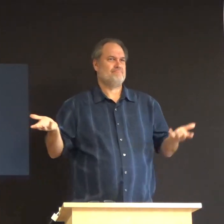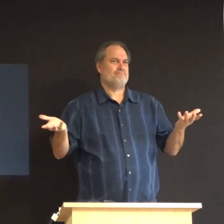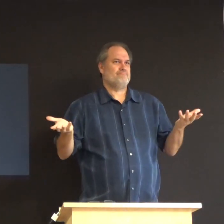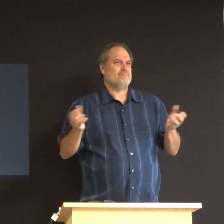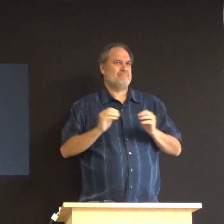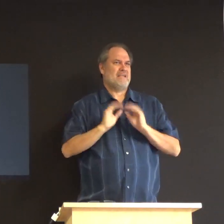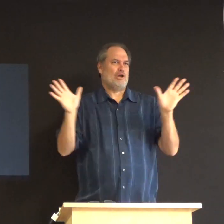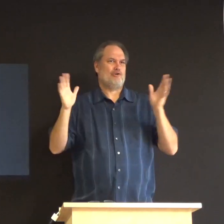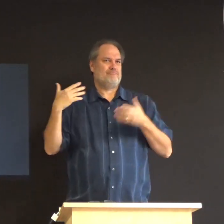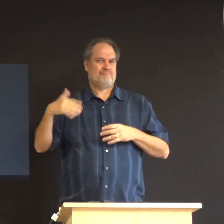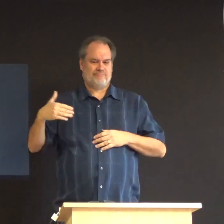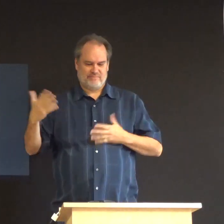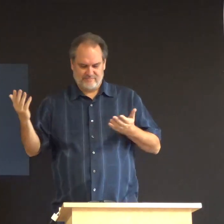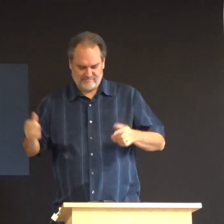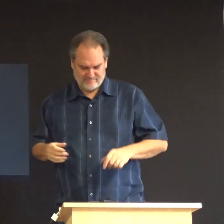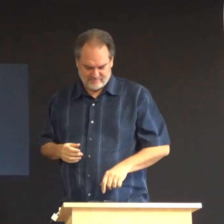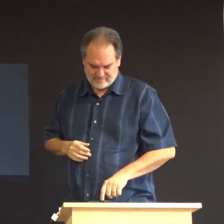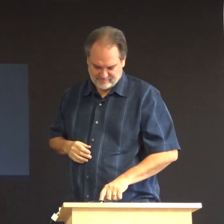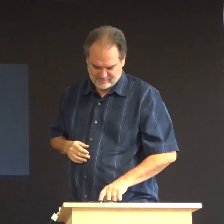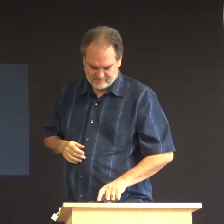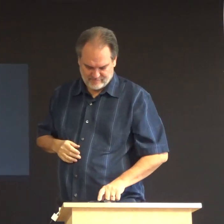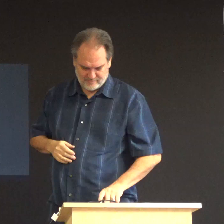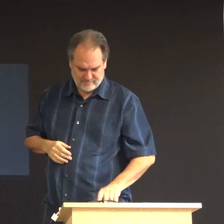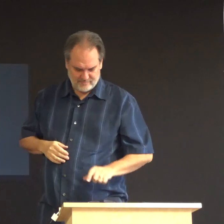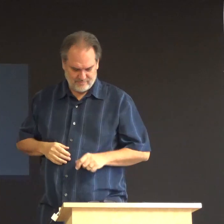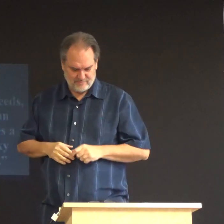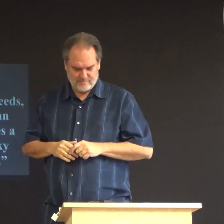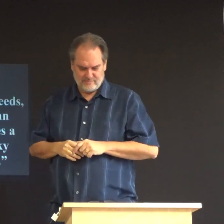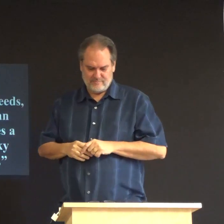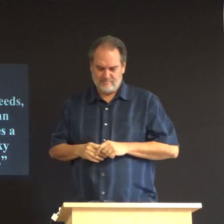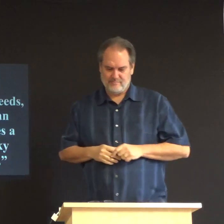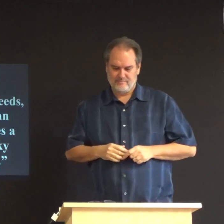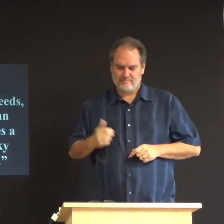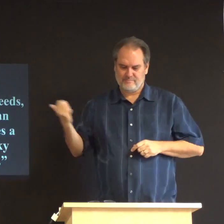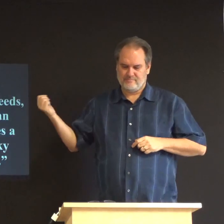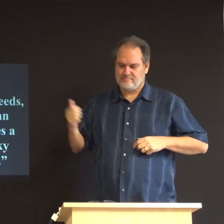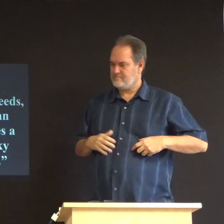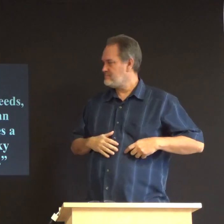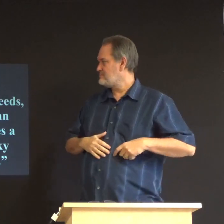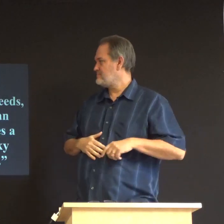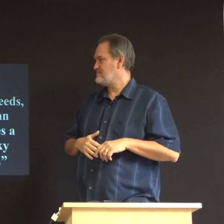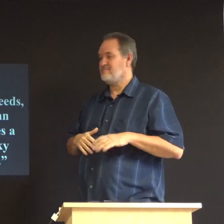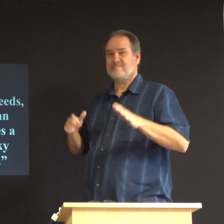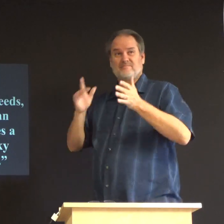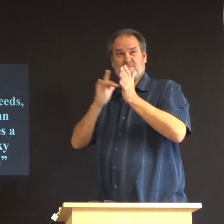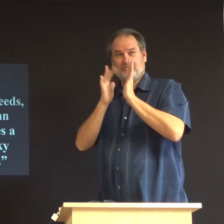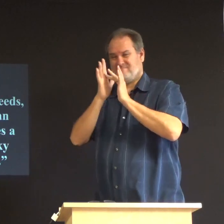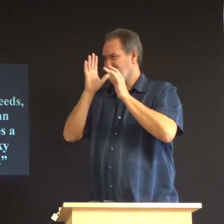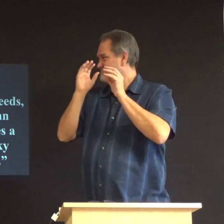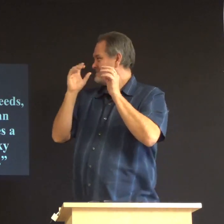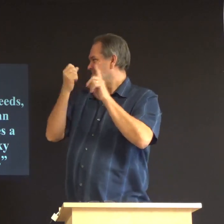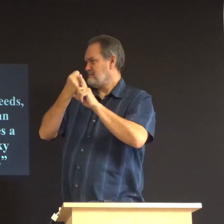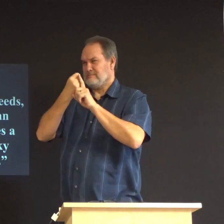need churches. Need.